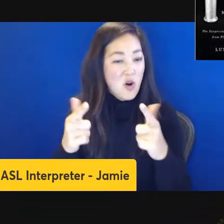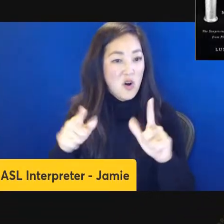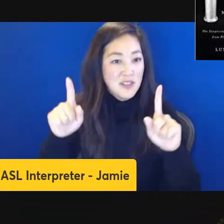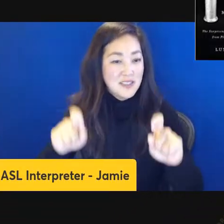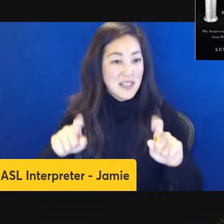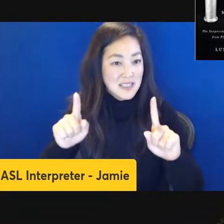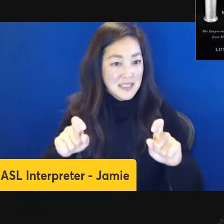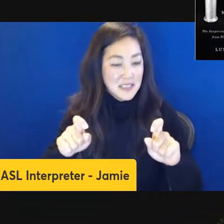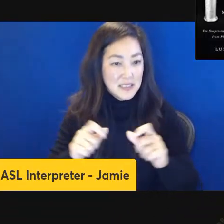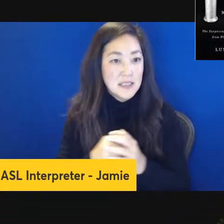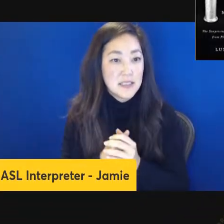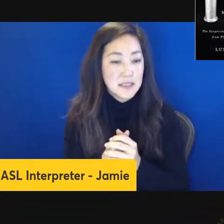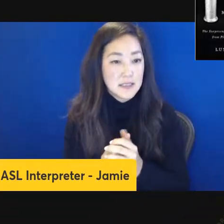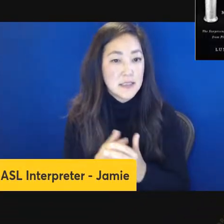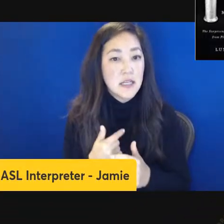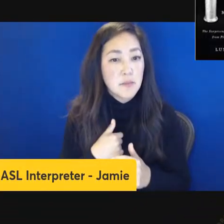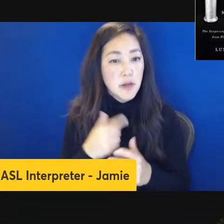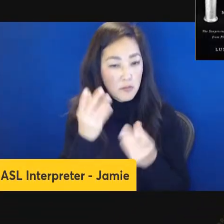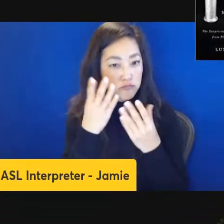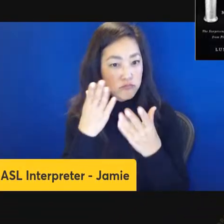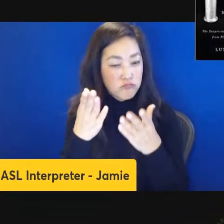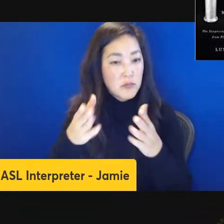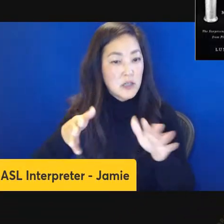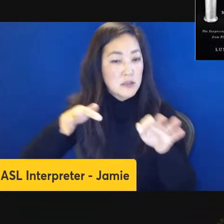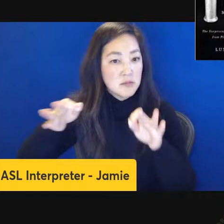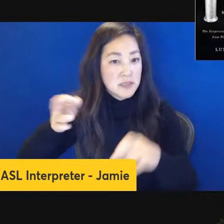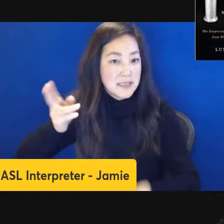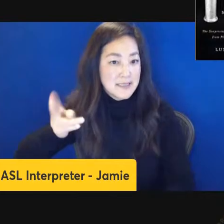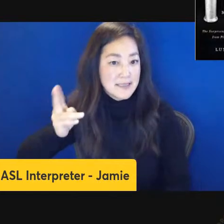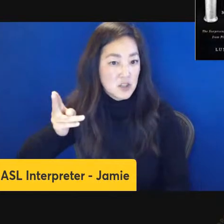As I'll tell you with the history,